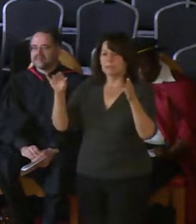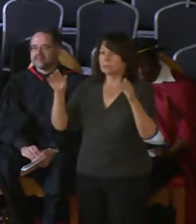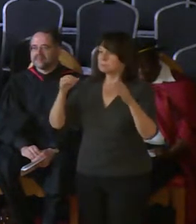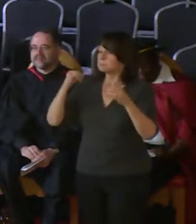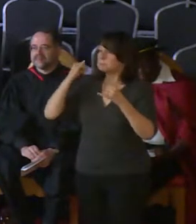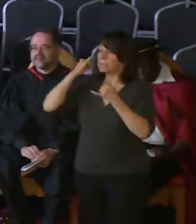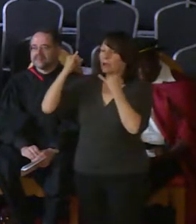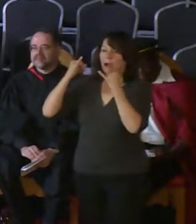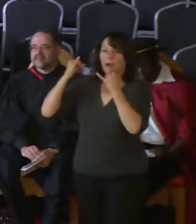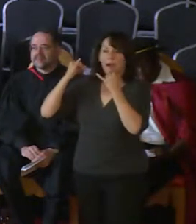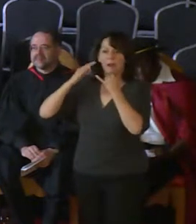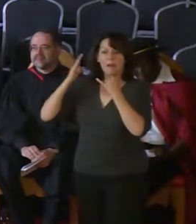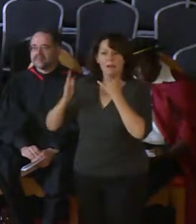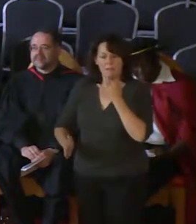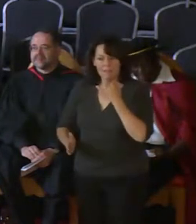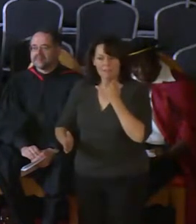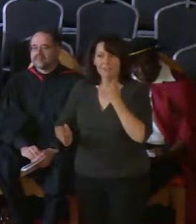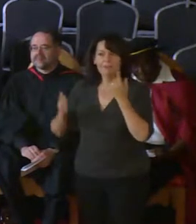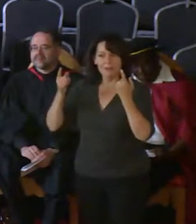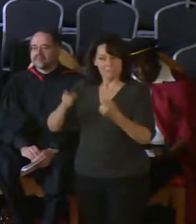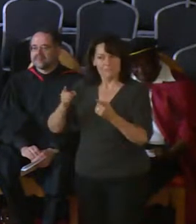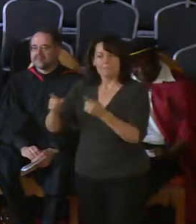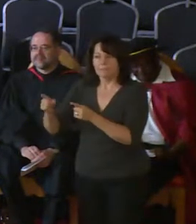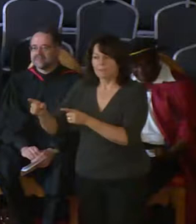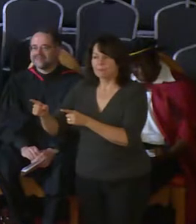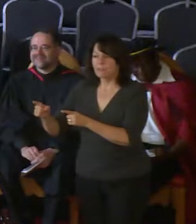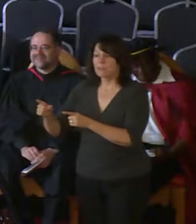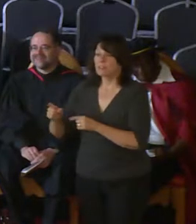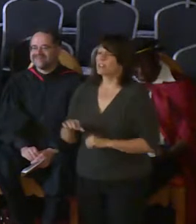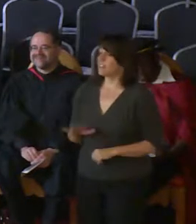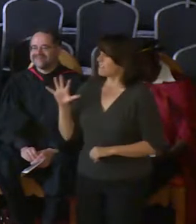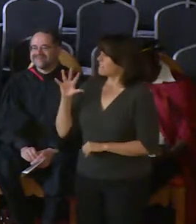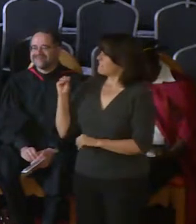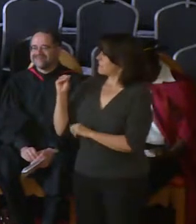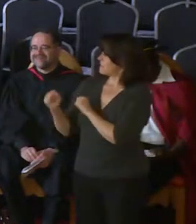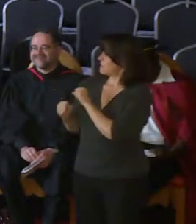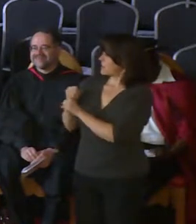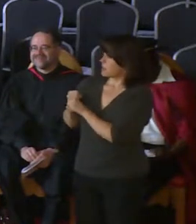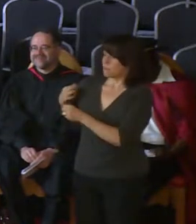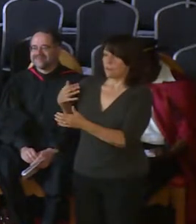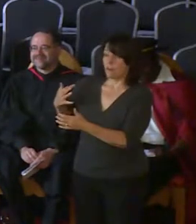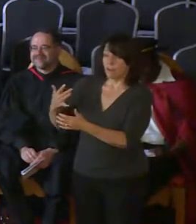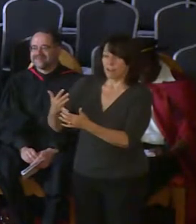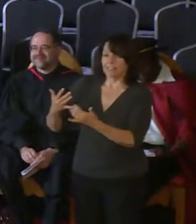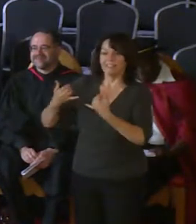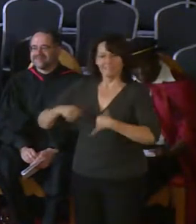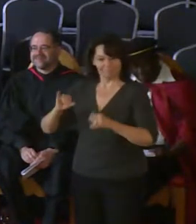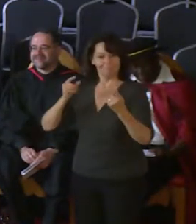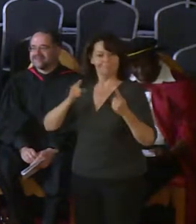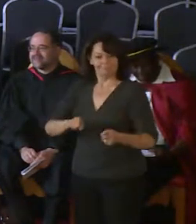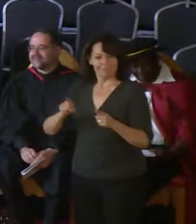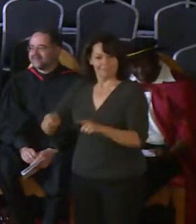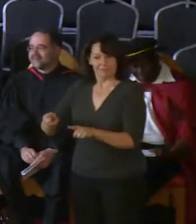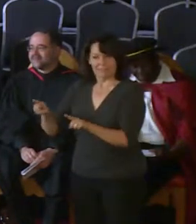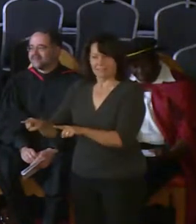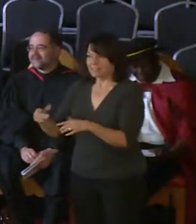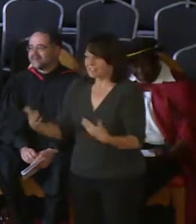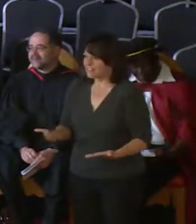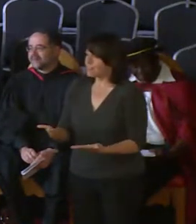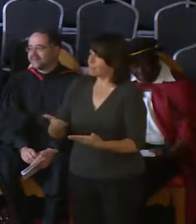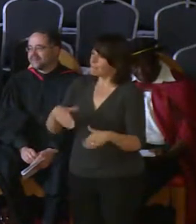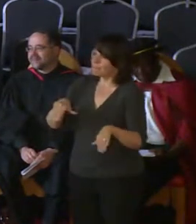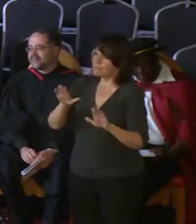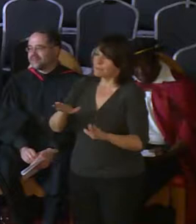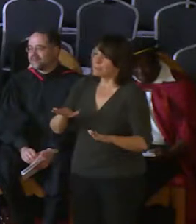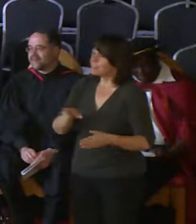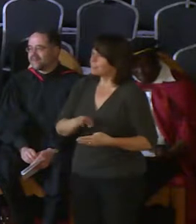imagined. Half a century later, those things are still happening here at this